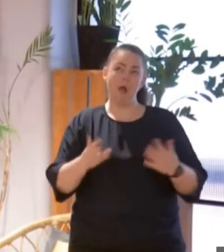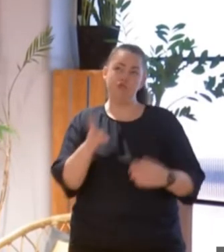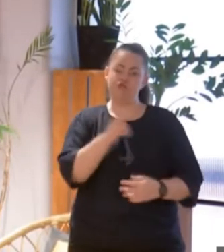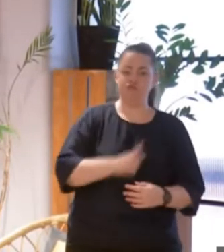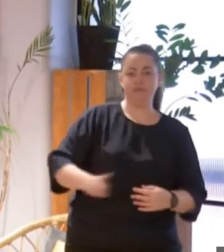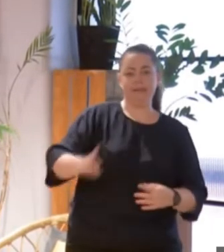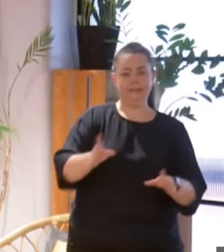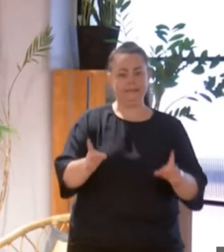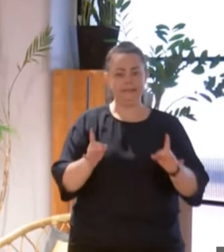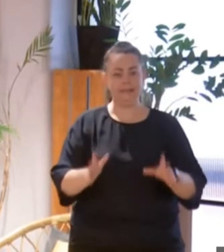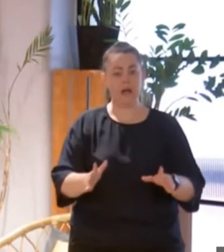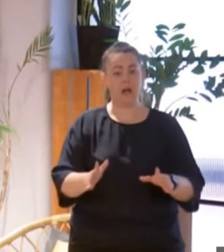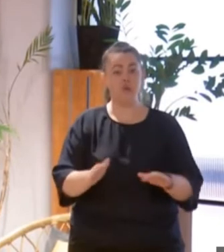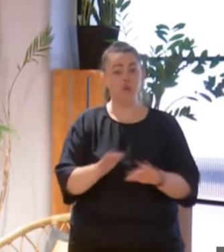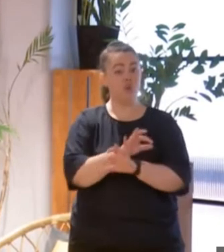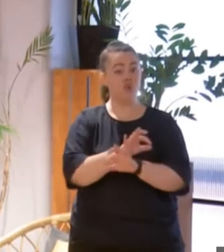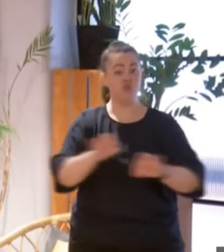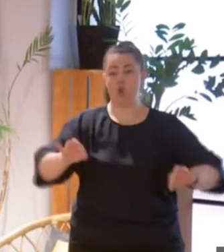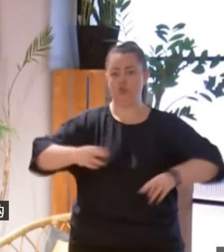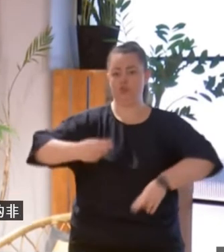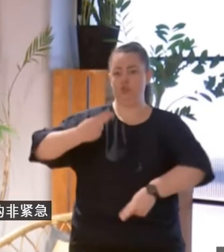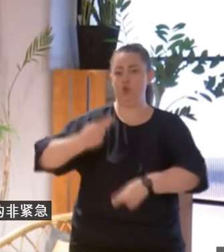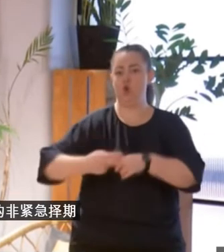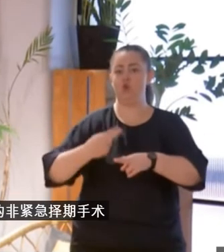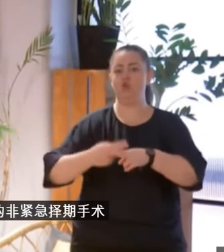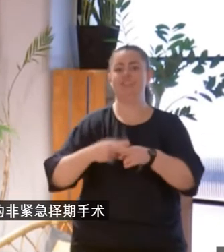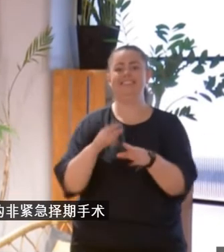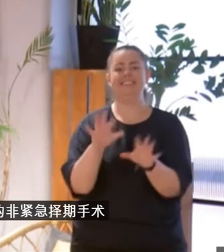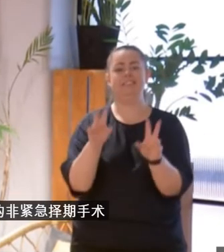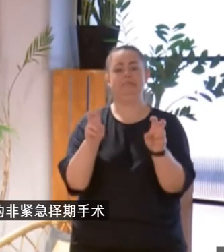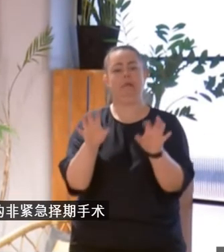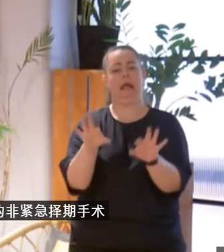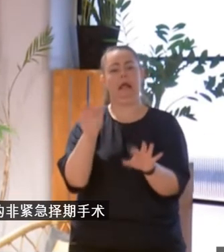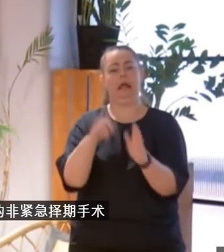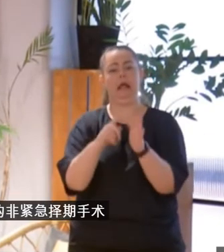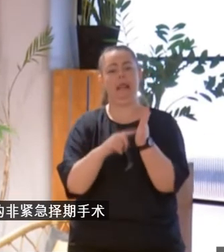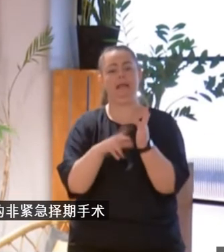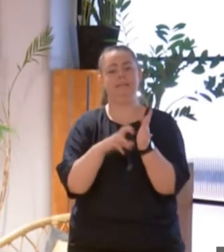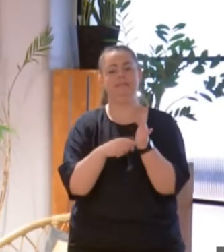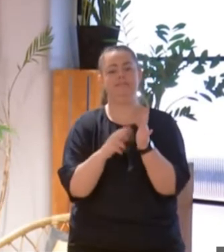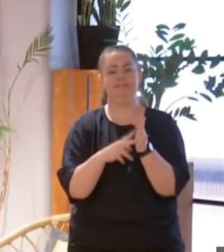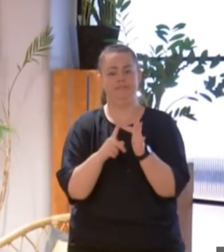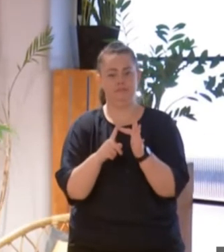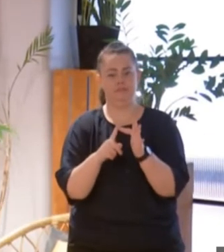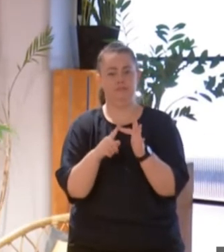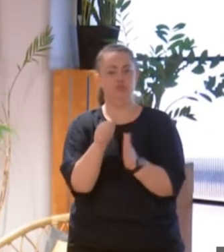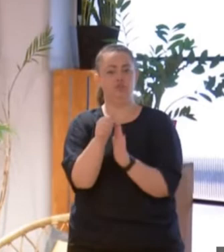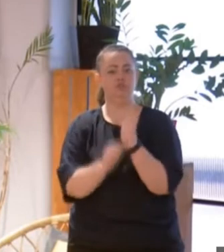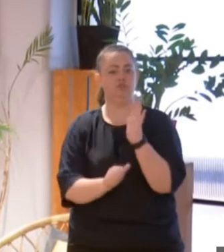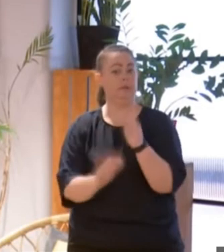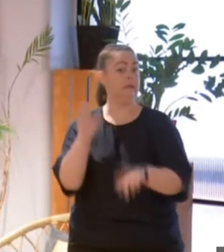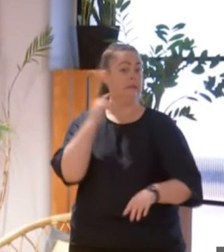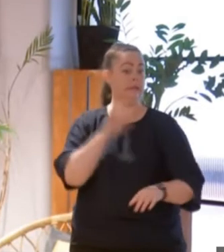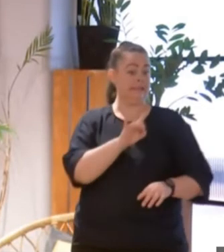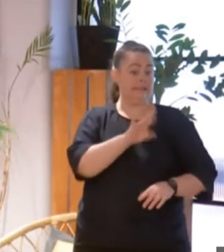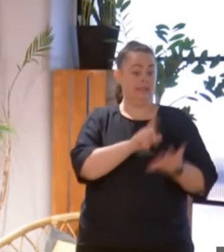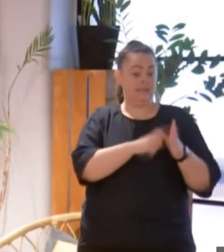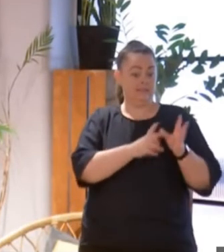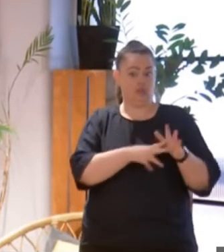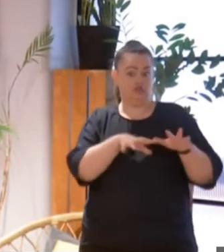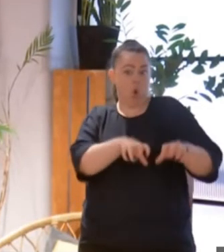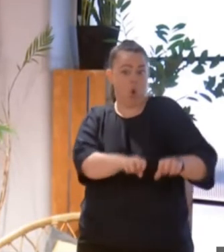recommencing the non-urgent elective surgery that was suspended on the 10th of January. I want to thank all of